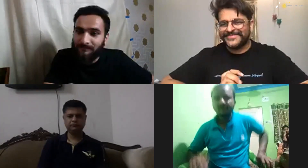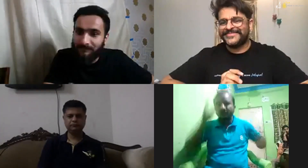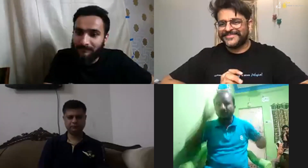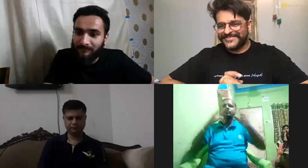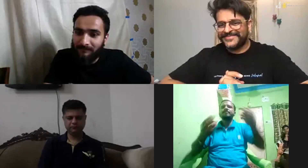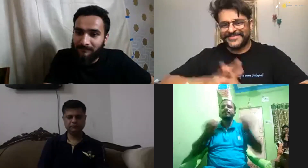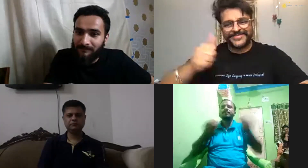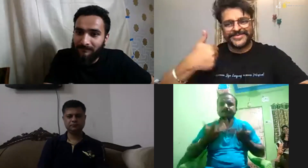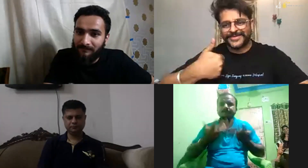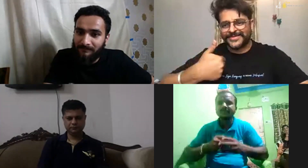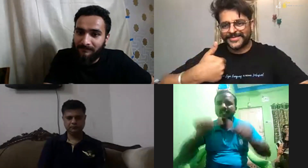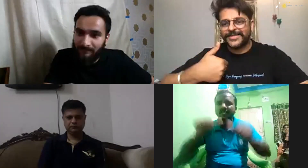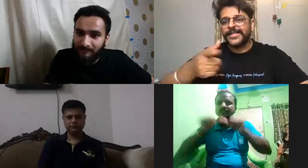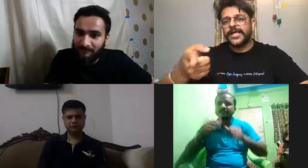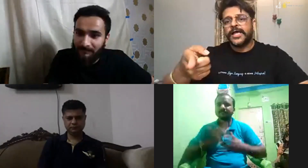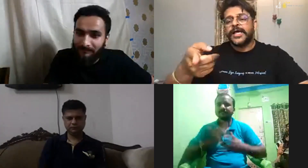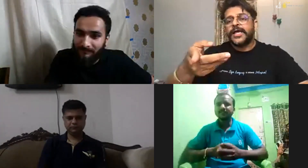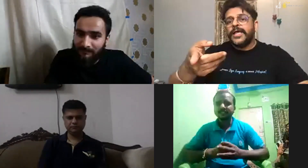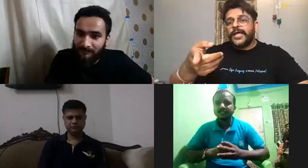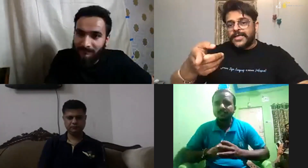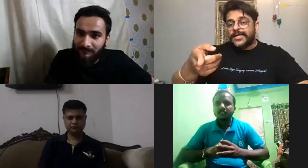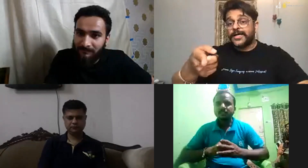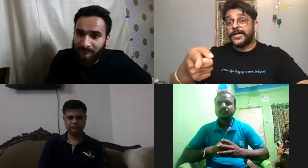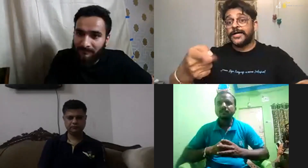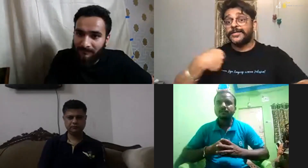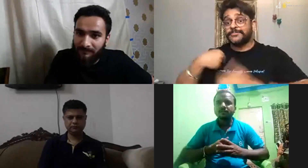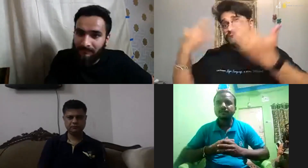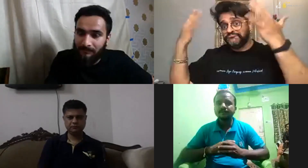rain or the weather issue. Okay.